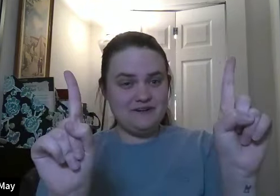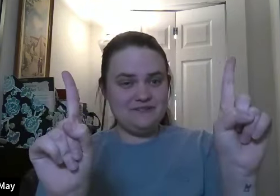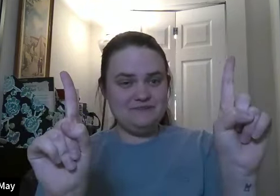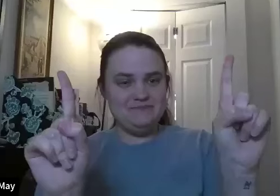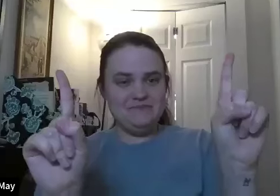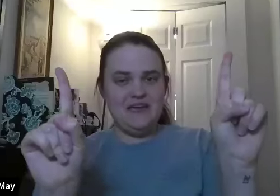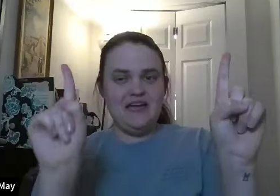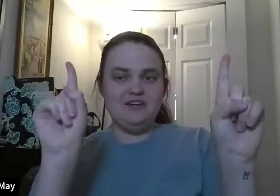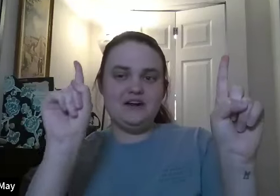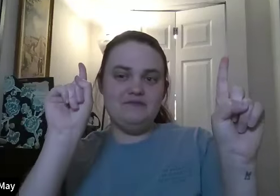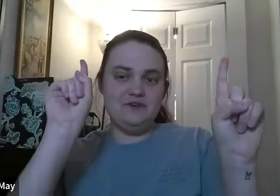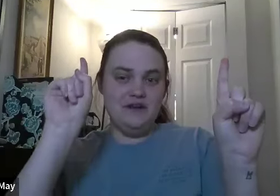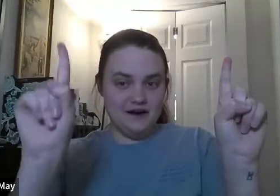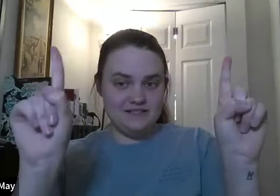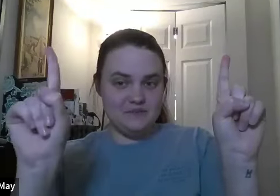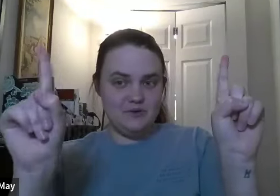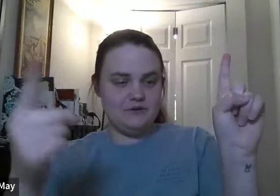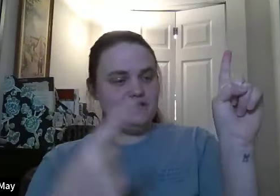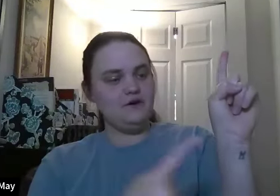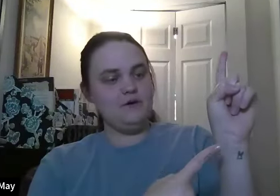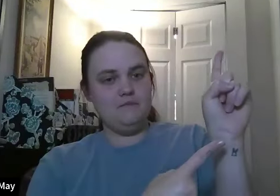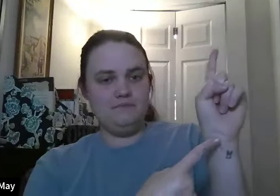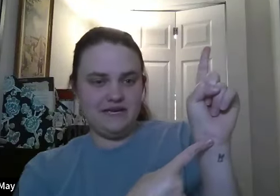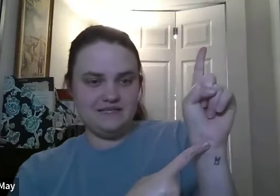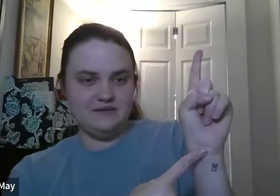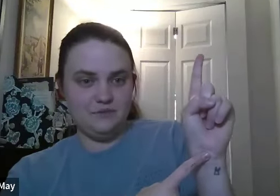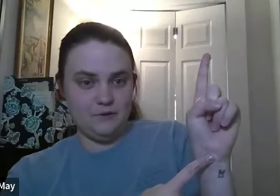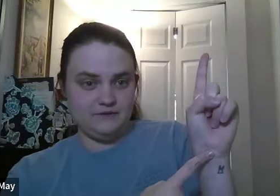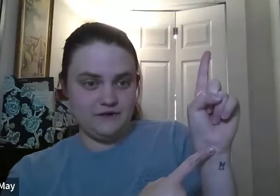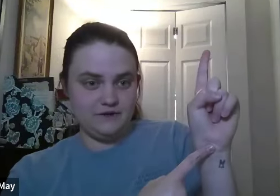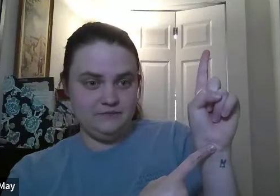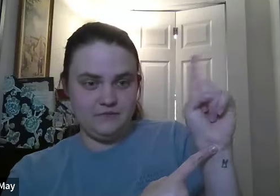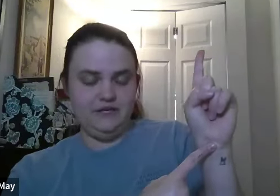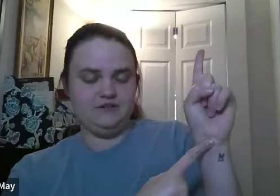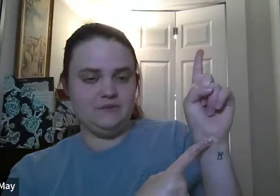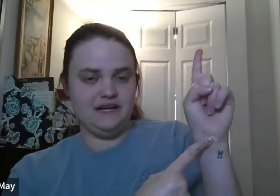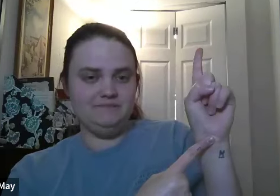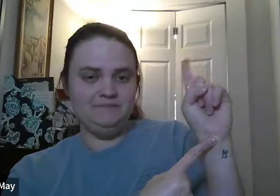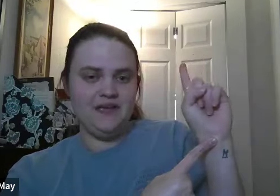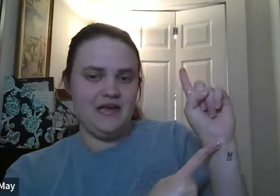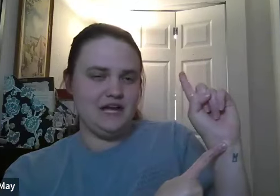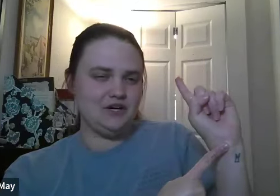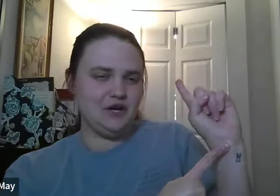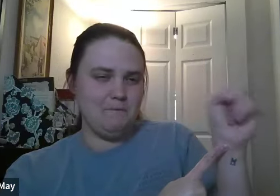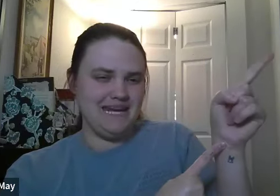fingers, and you're going to have your non-dominant pointer finger go at the base of your pointer finger, your dominant hand, and you're going to go